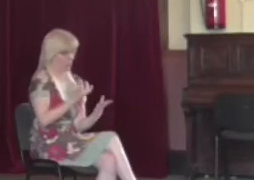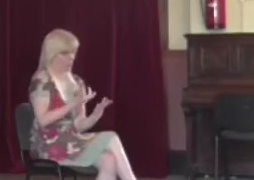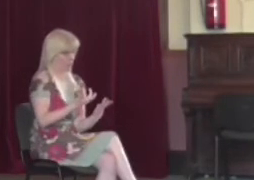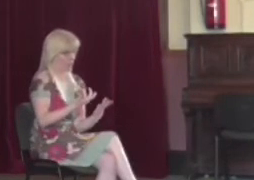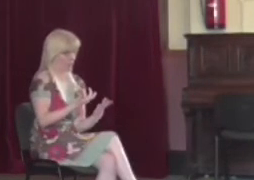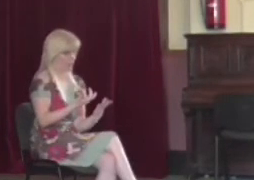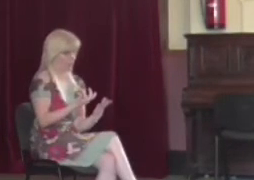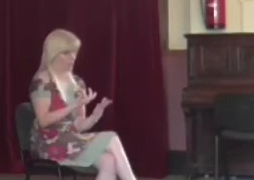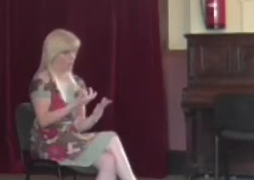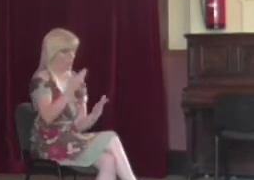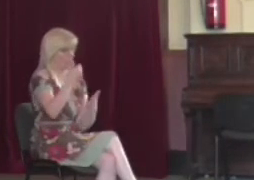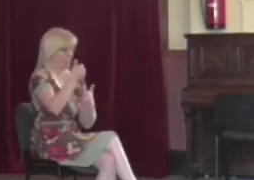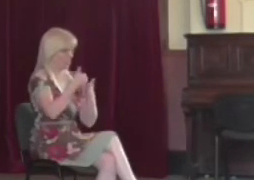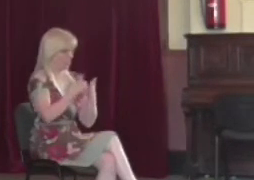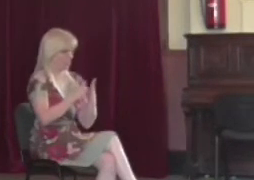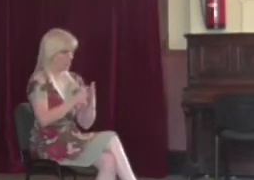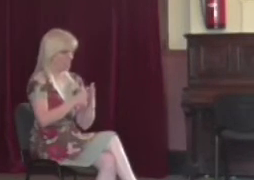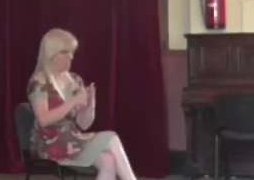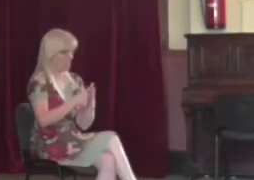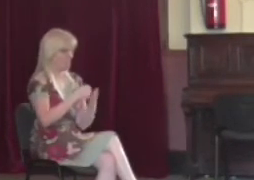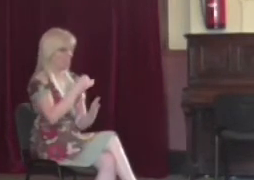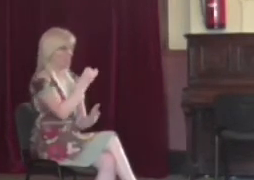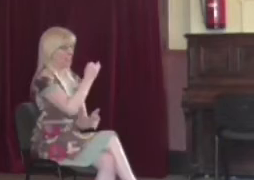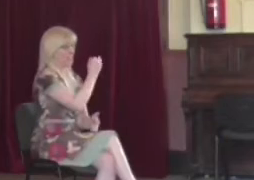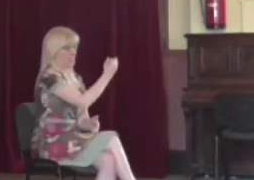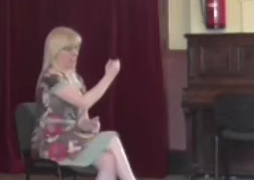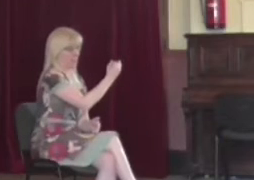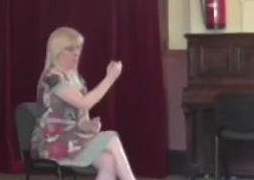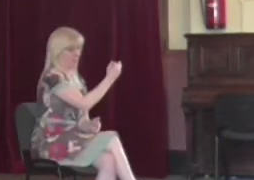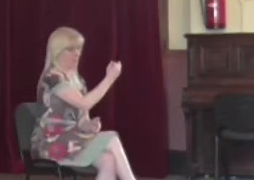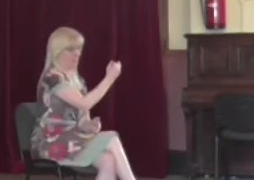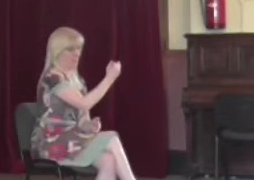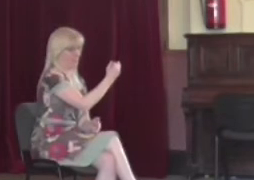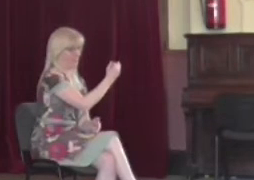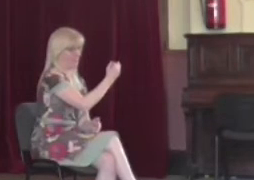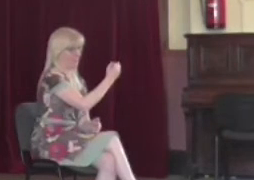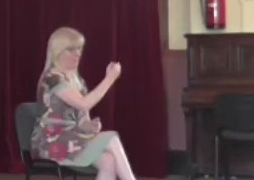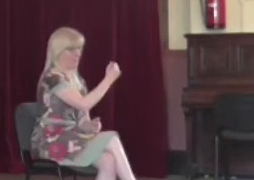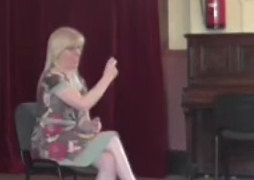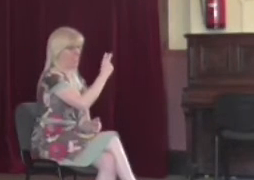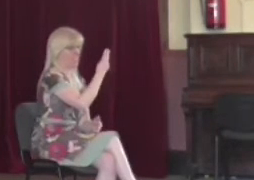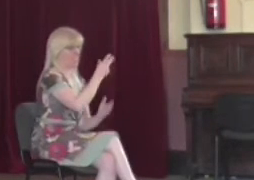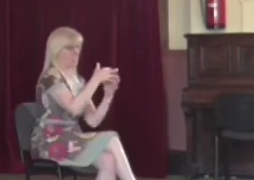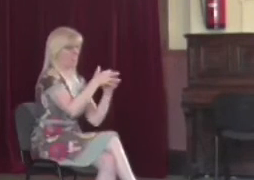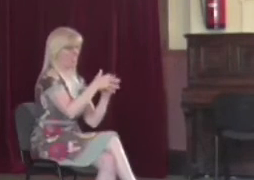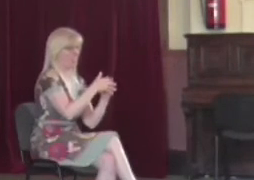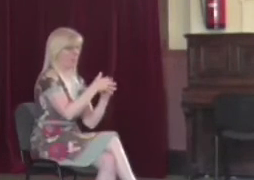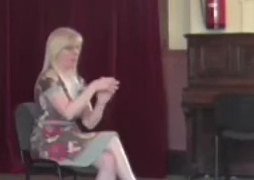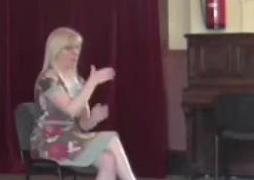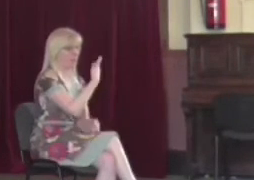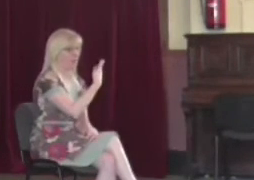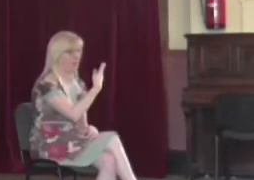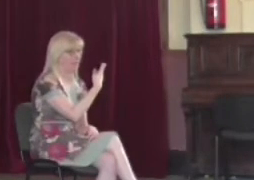in my heart again, I'm like, ah, man, it's only 7 people out of 150-ish.